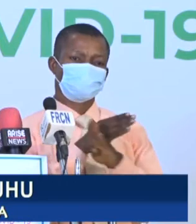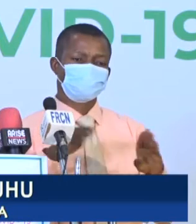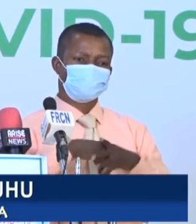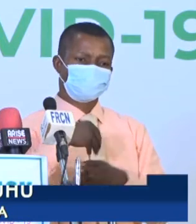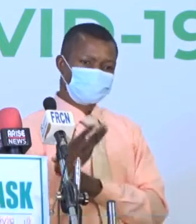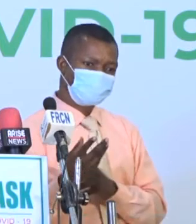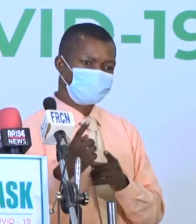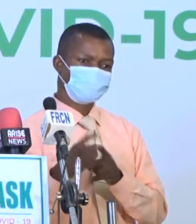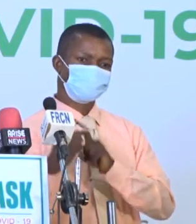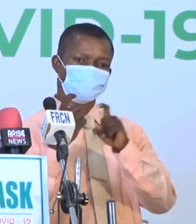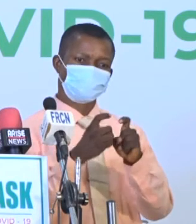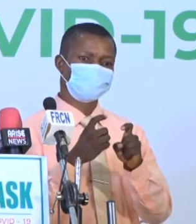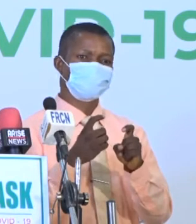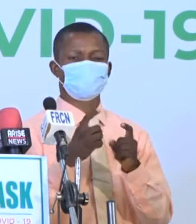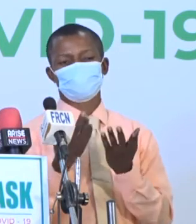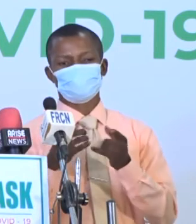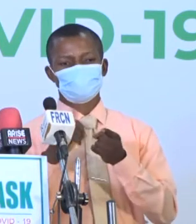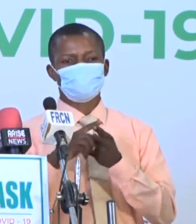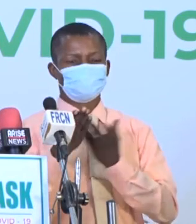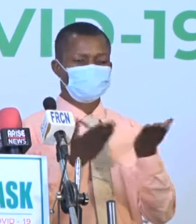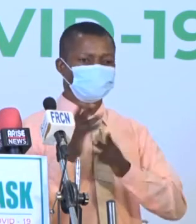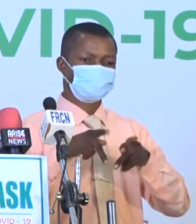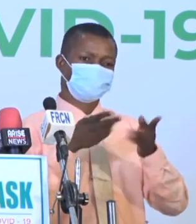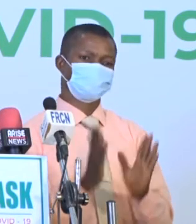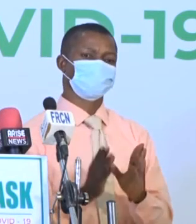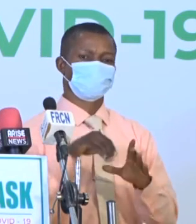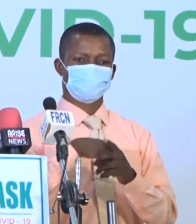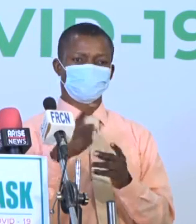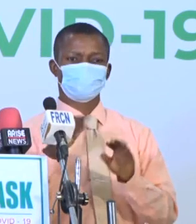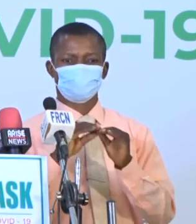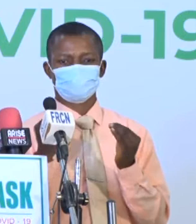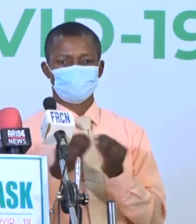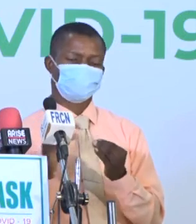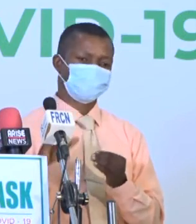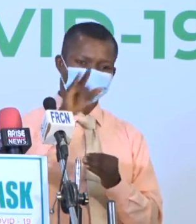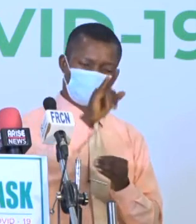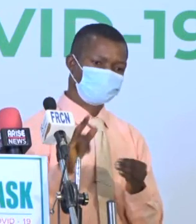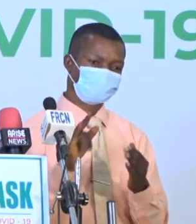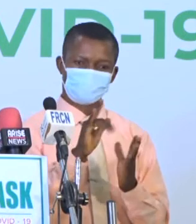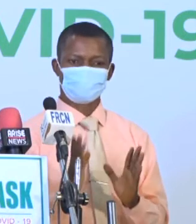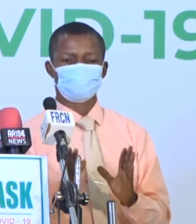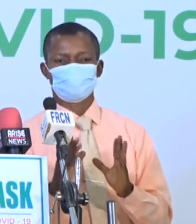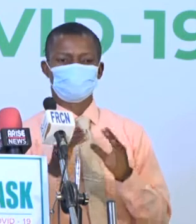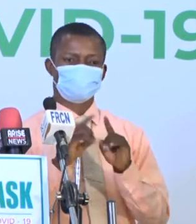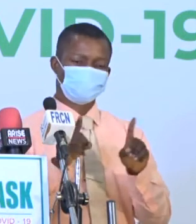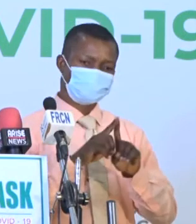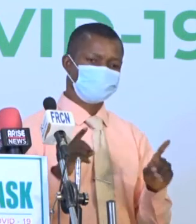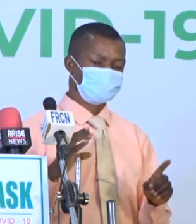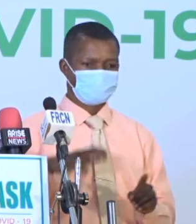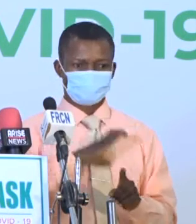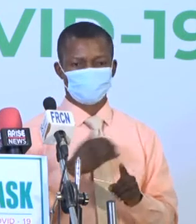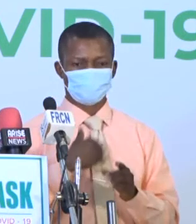other service providers within the industry. I know a committee was set up to work out the modalities to